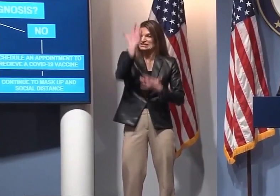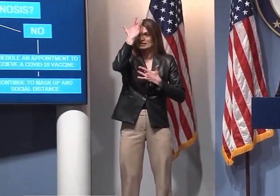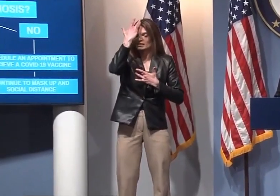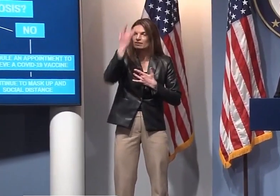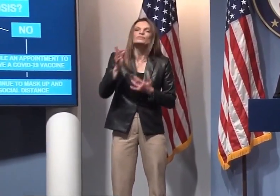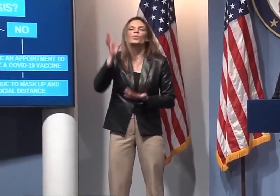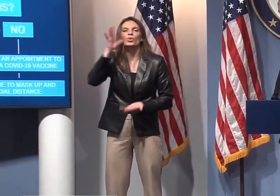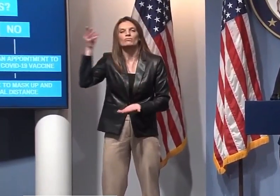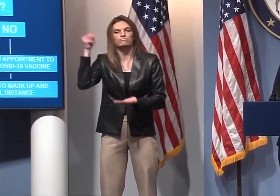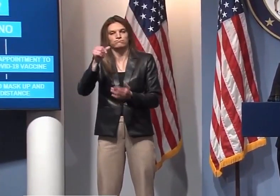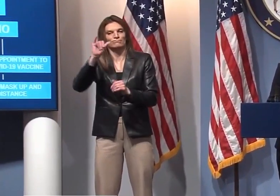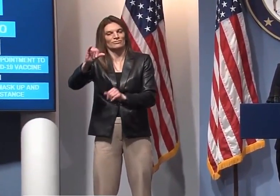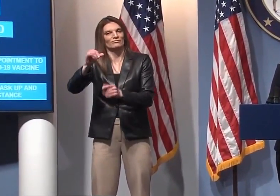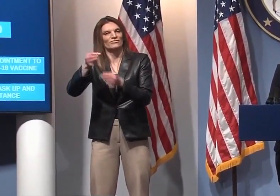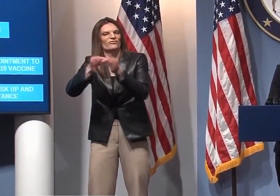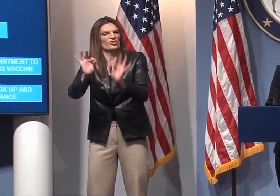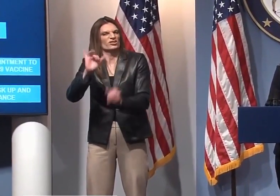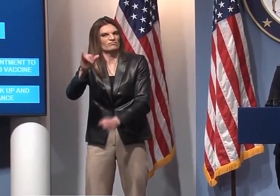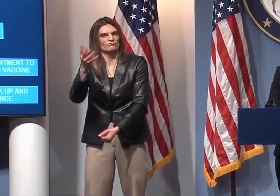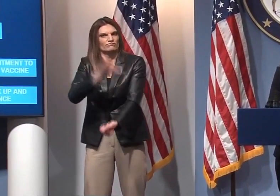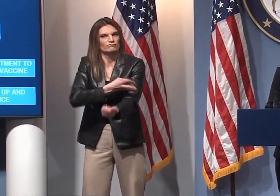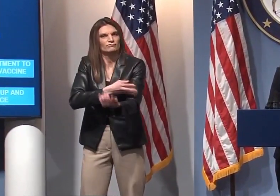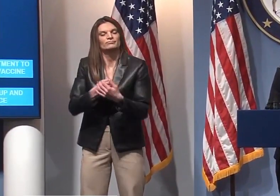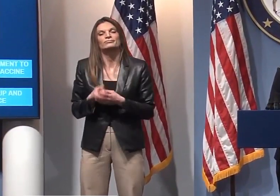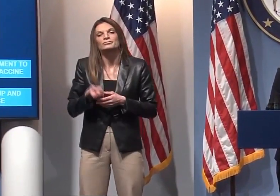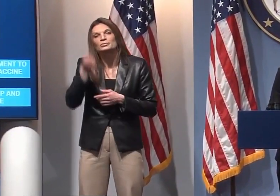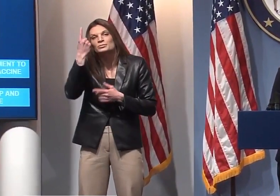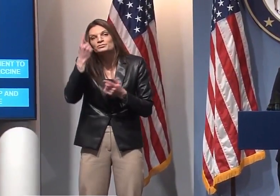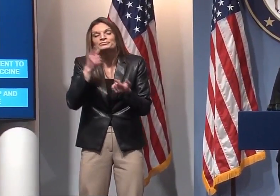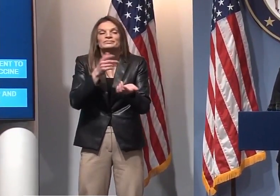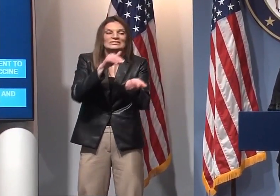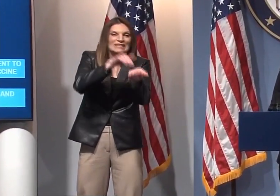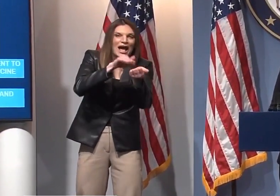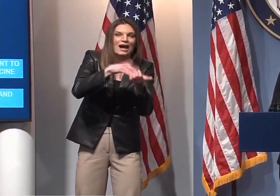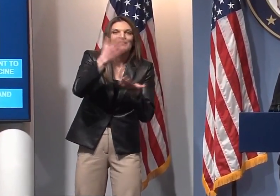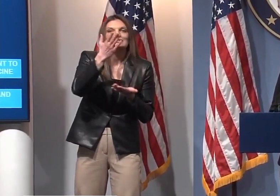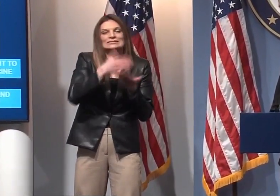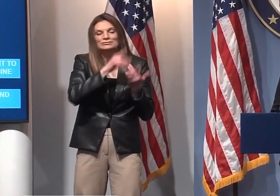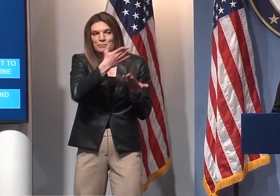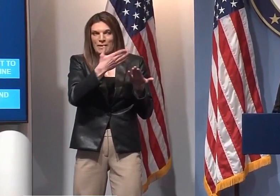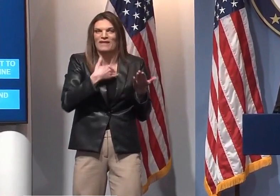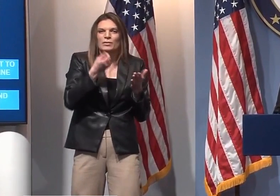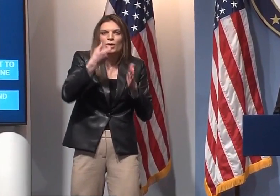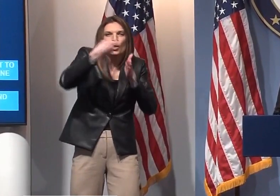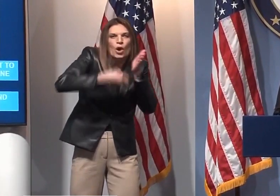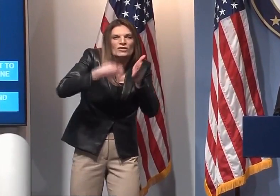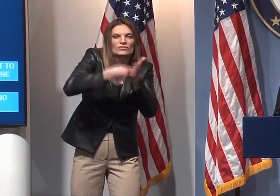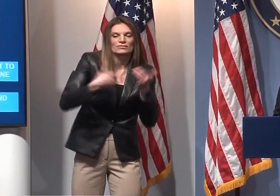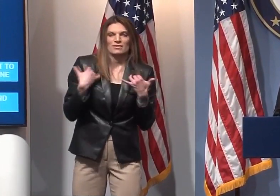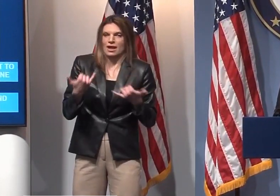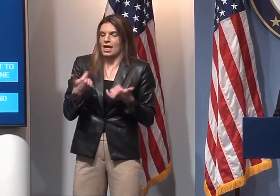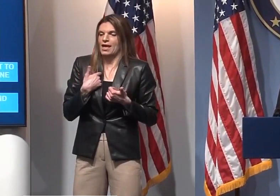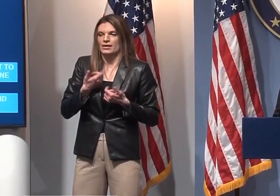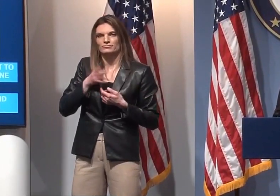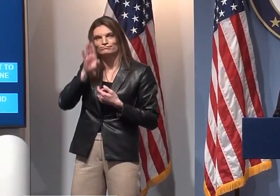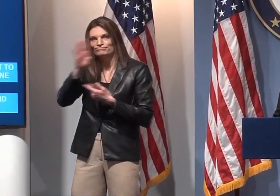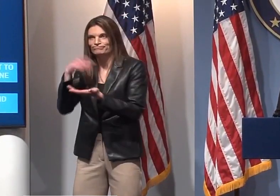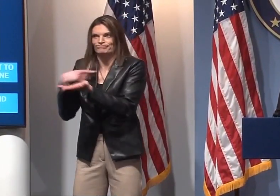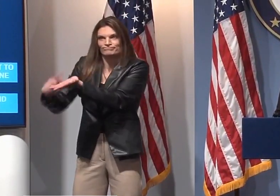some administrative costs if you get this treatment, but we are working with the federal government and healthcare providers to get these costs